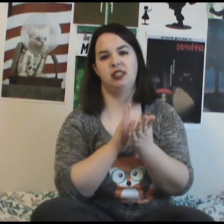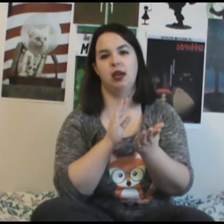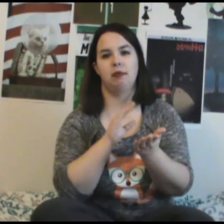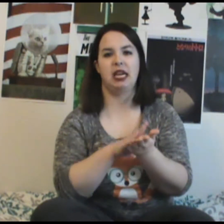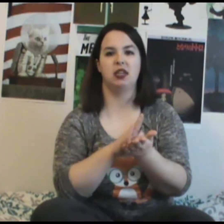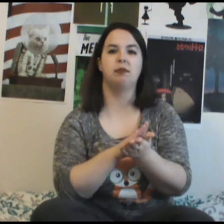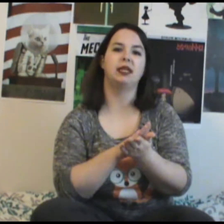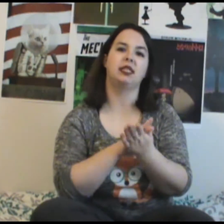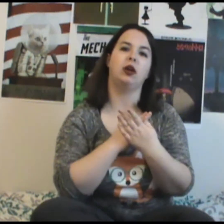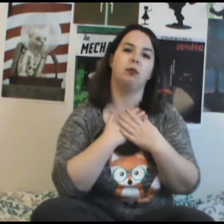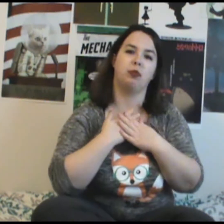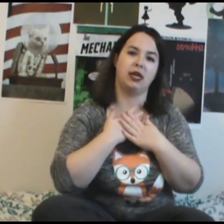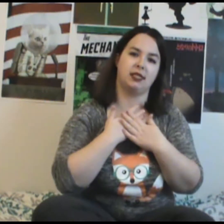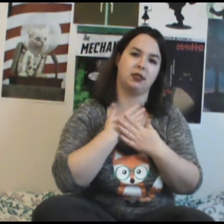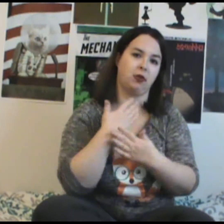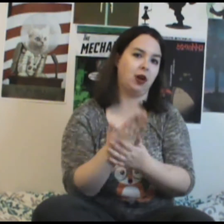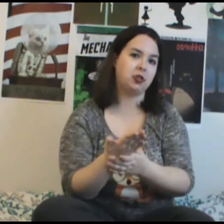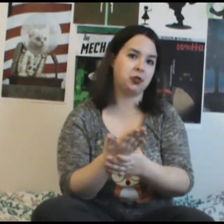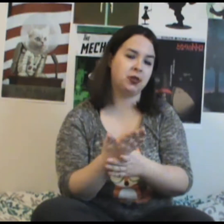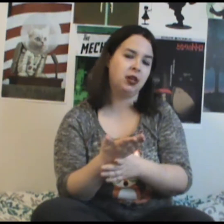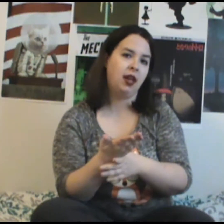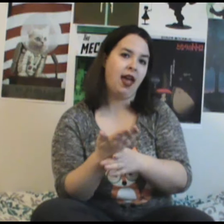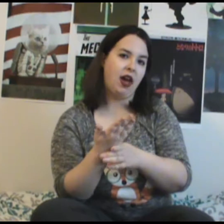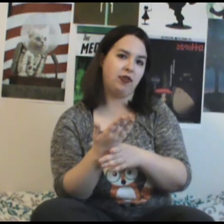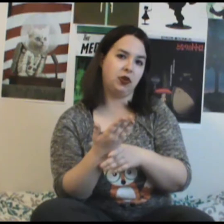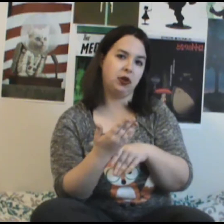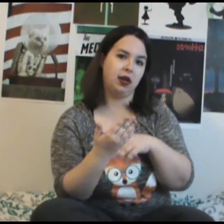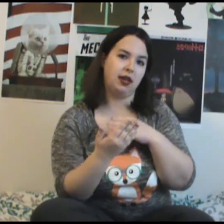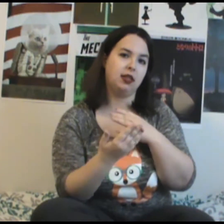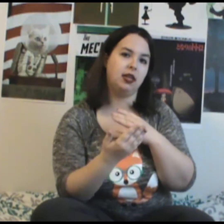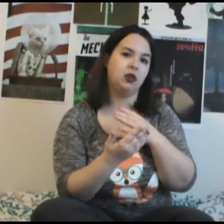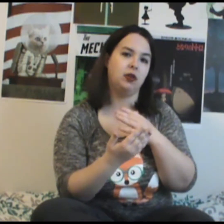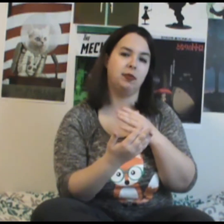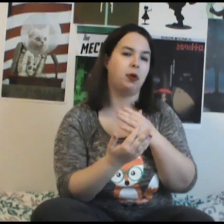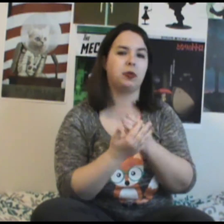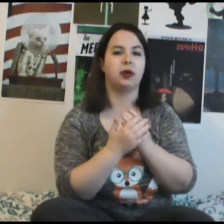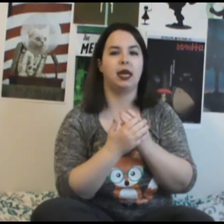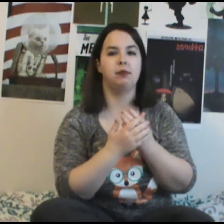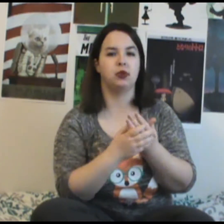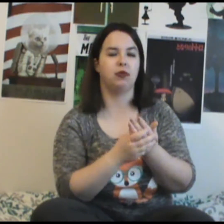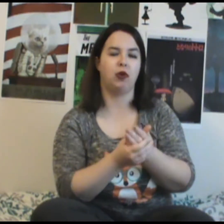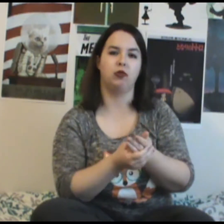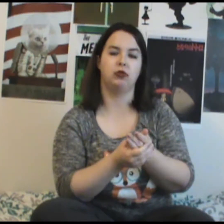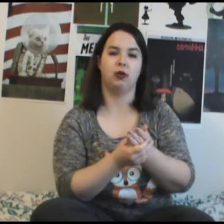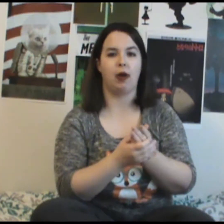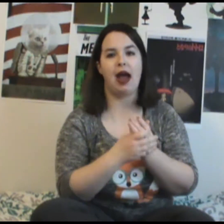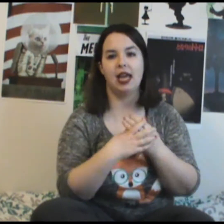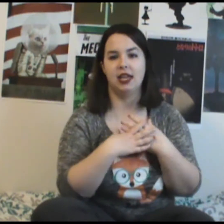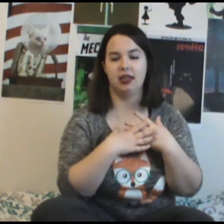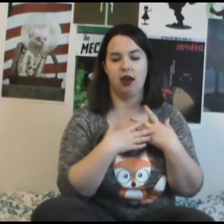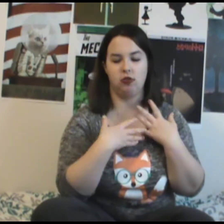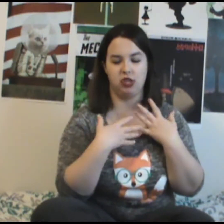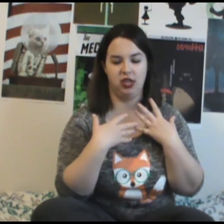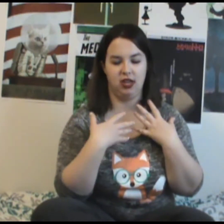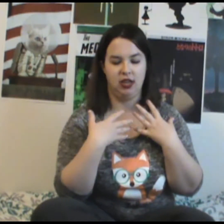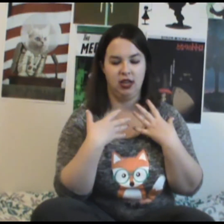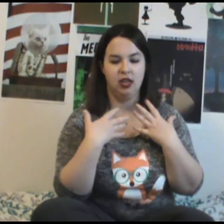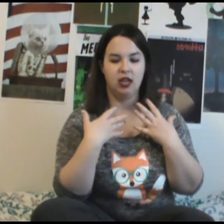that Magnum must help Rick's crush after an illegal poker game sort of goes awry, and now she